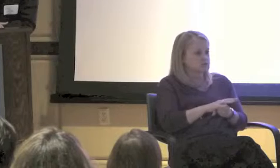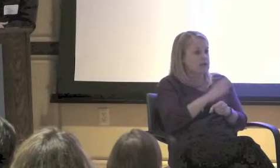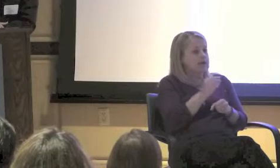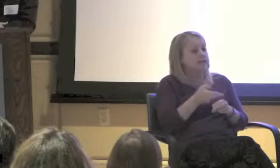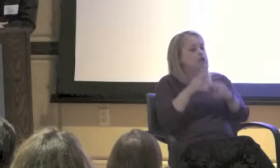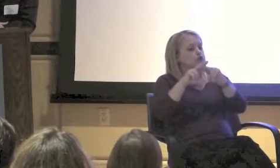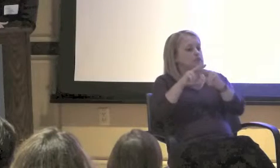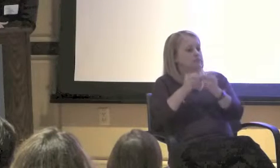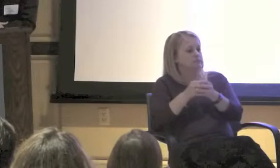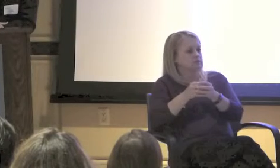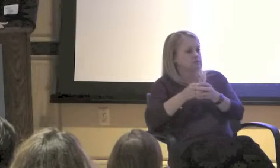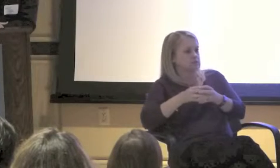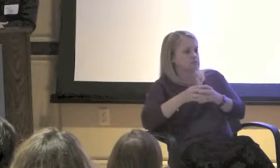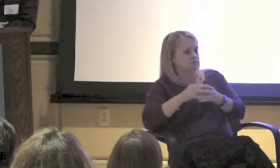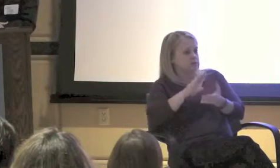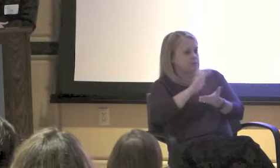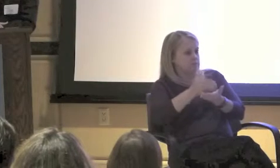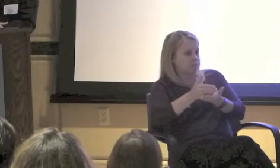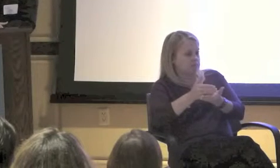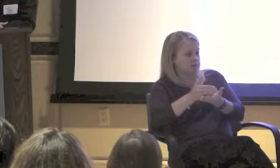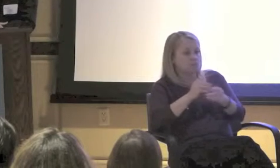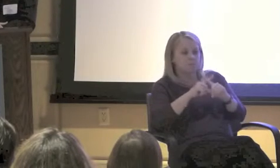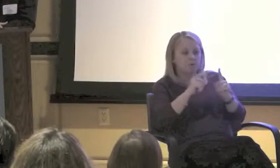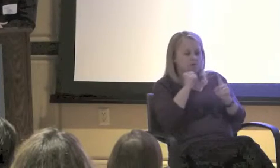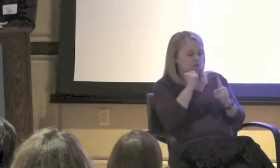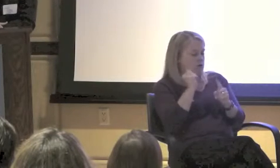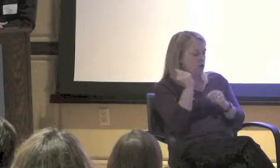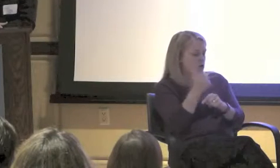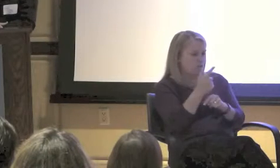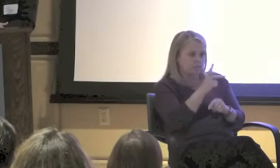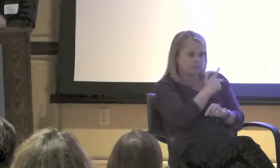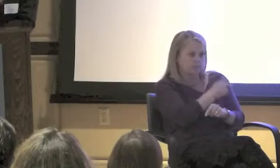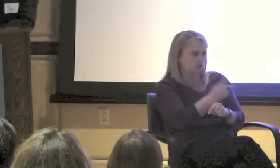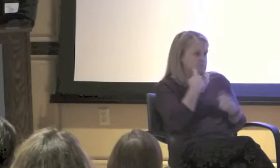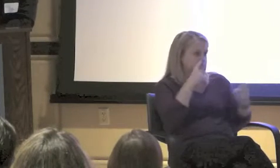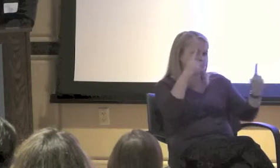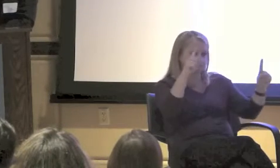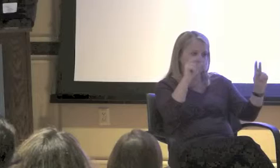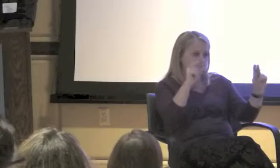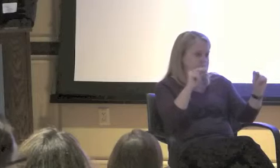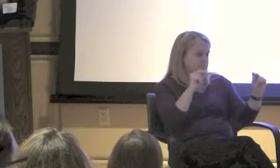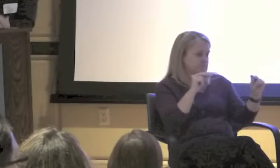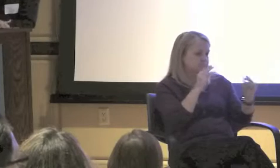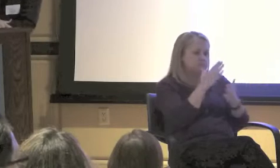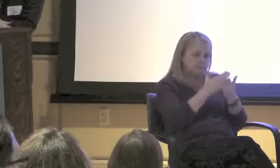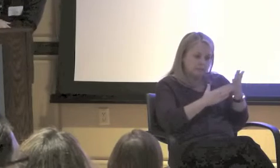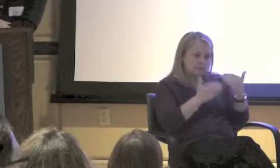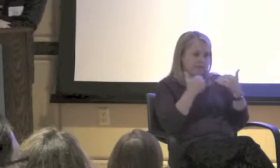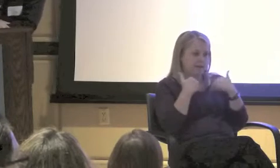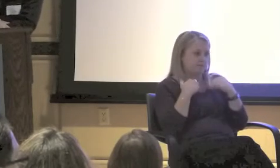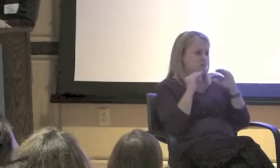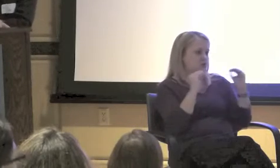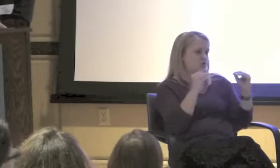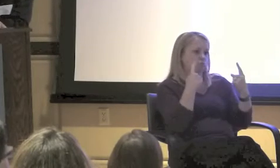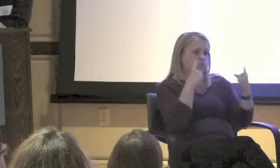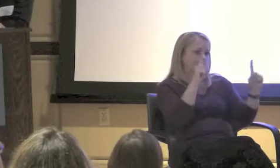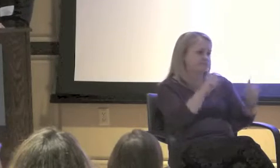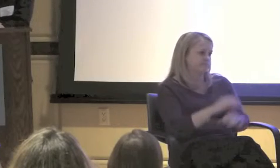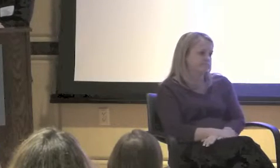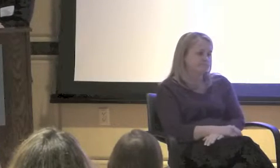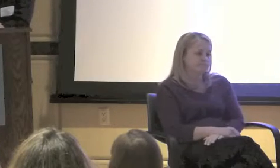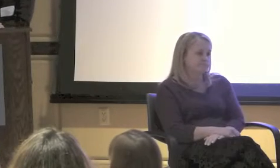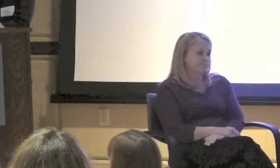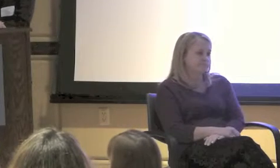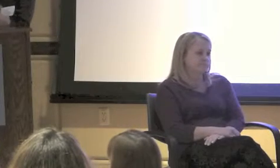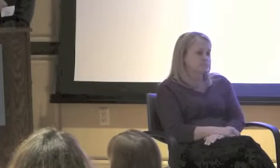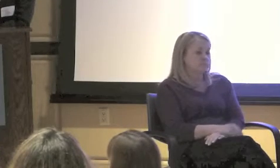their capacity. But not all patients are responders. So there are some patients who won't respond to it.